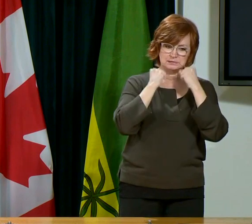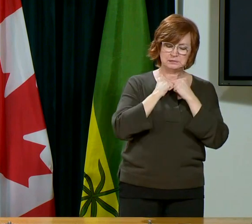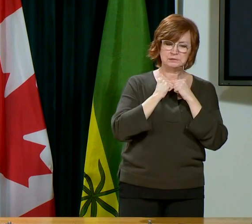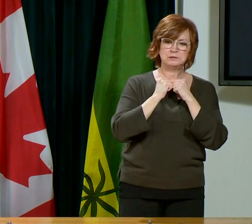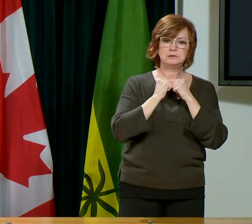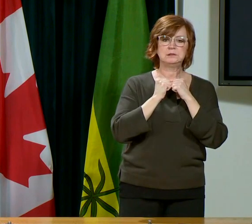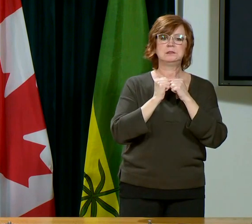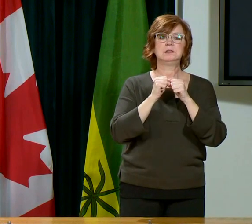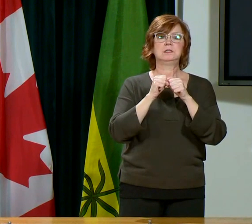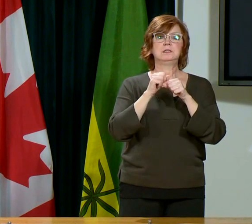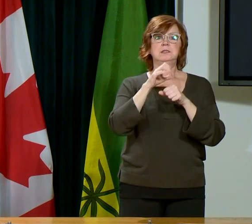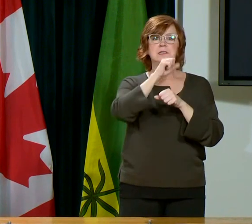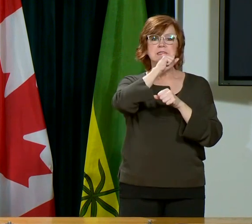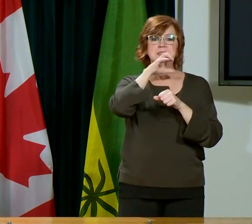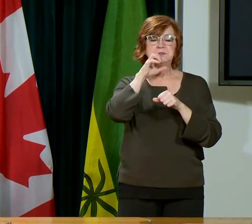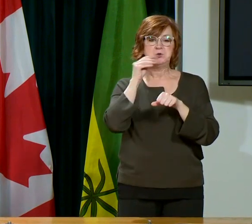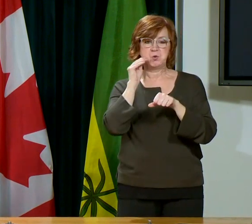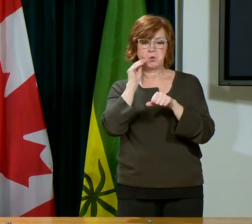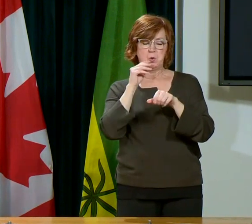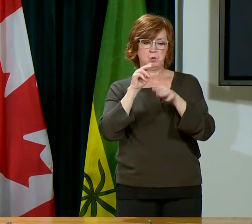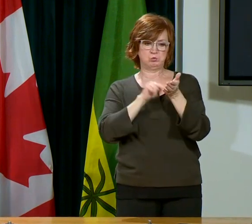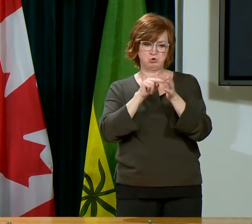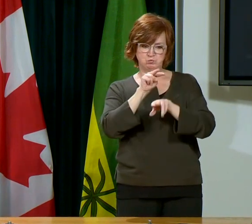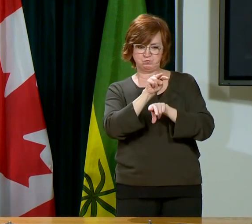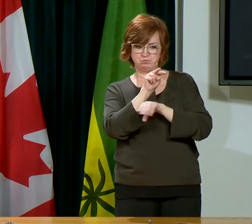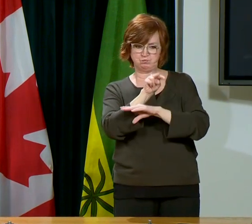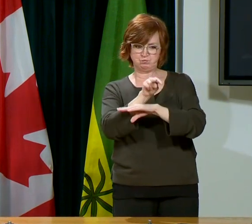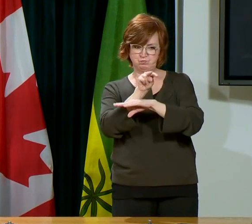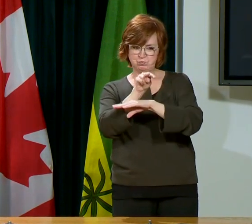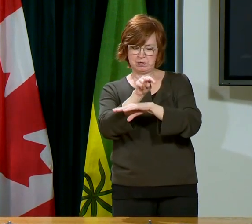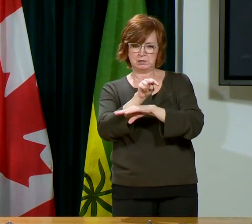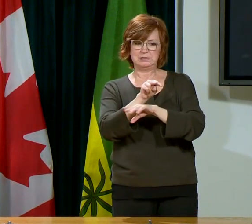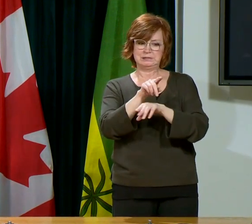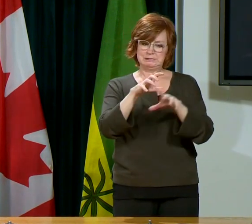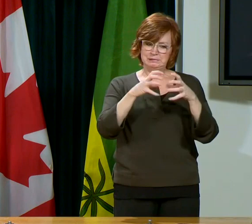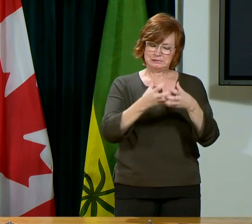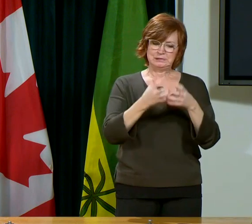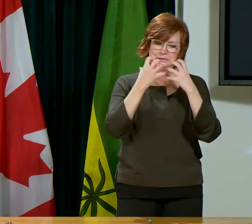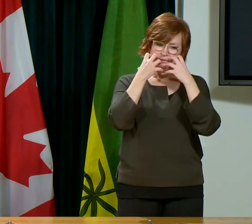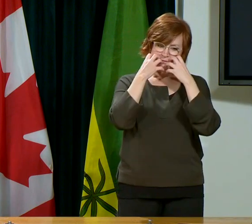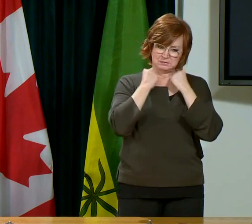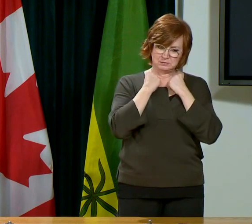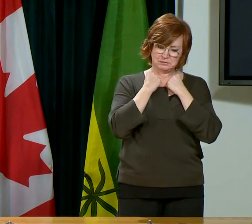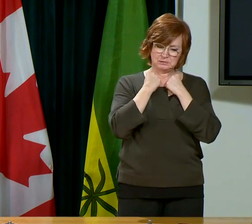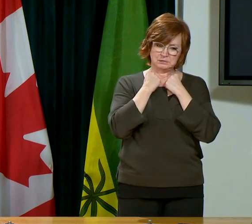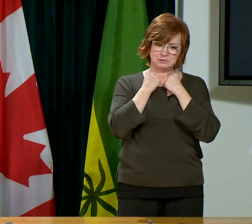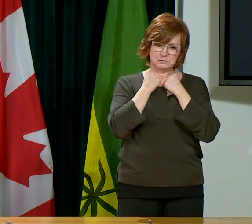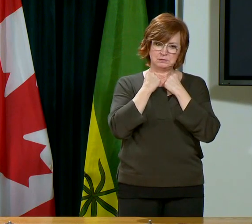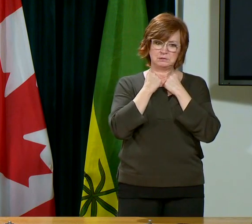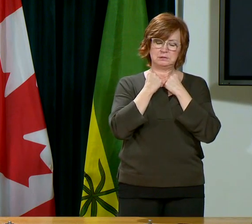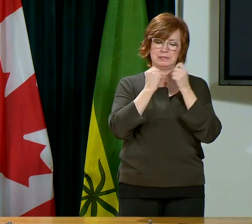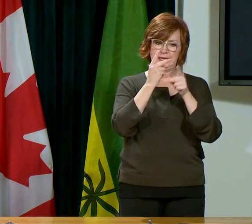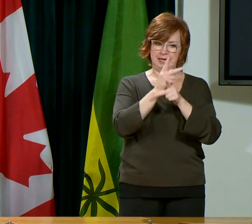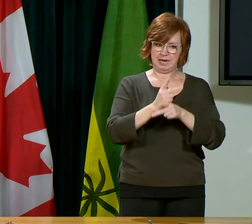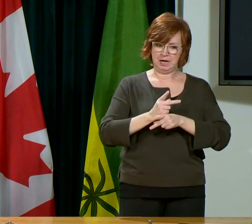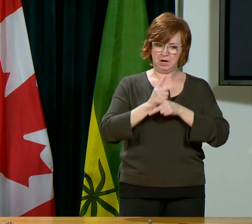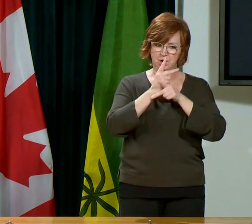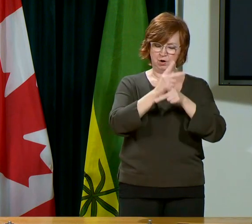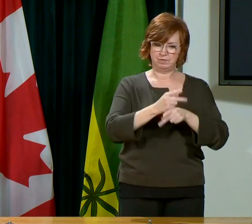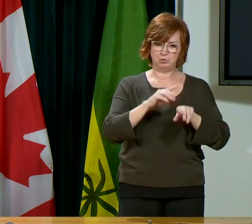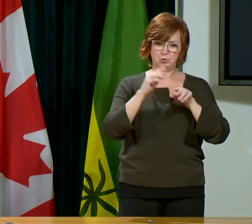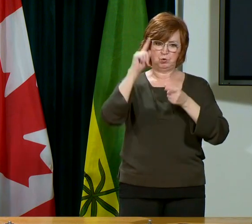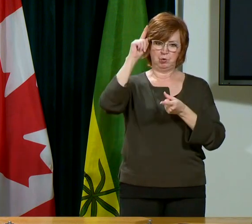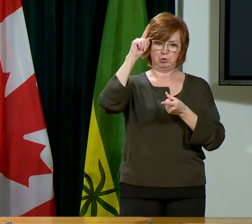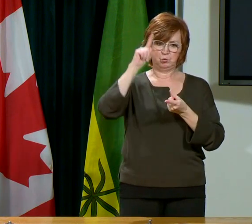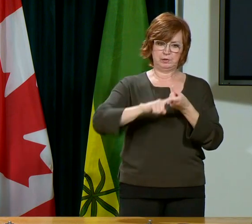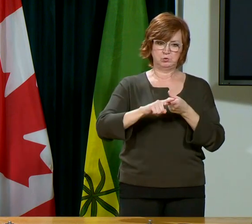care facilities. We need to make sure that we are able to prevent as much as possible outbreaks in those settings.